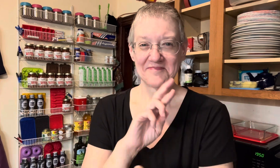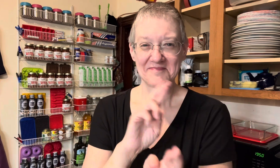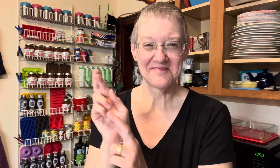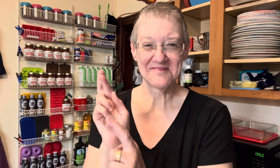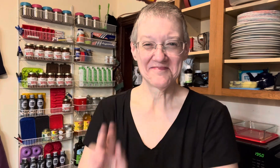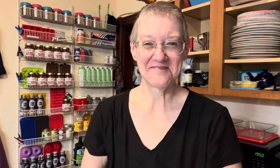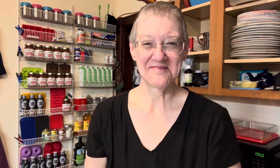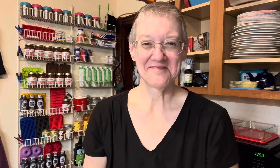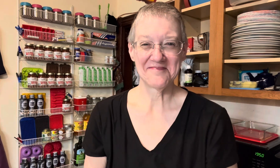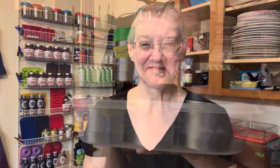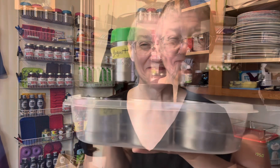raspberries.